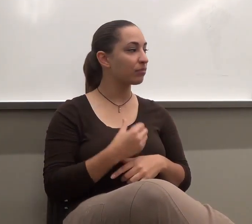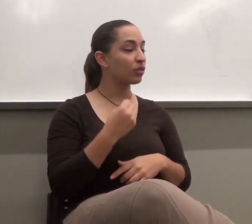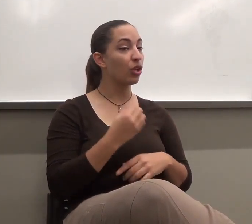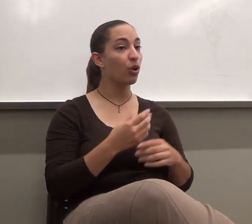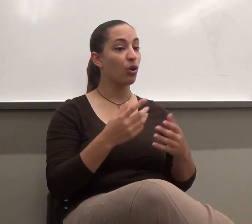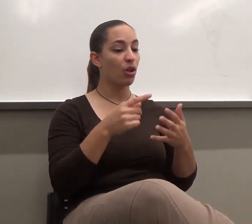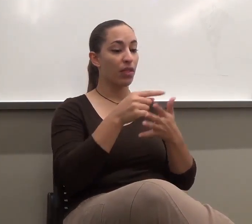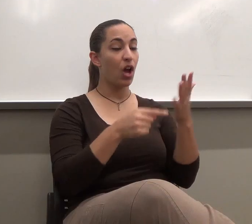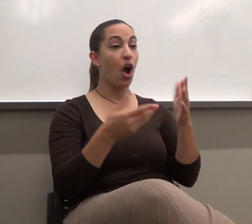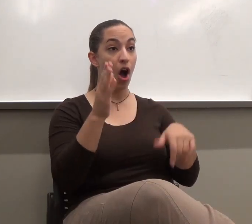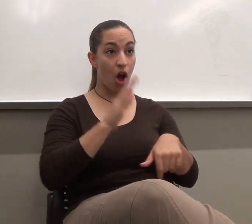today,